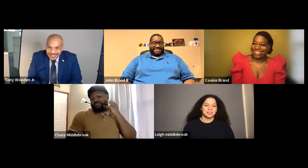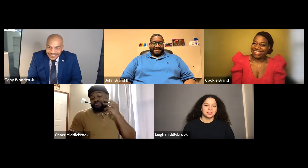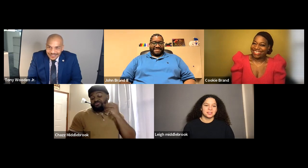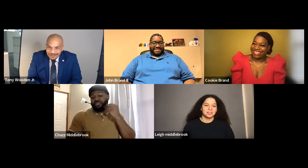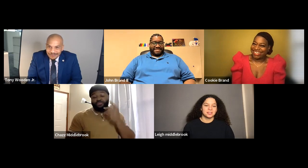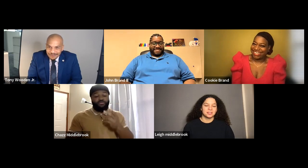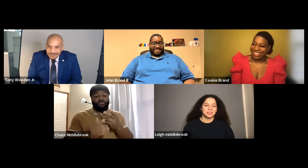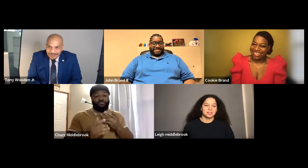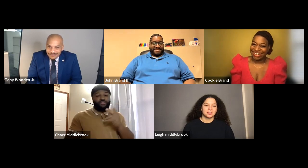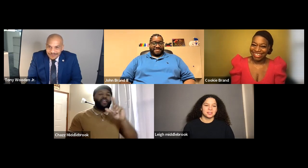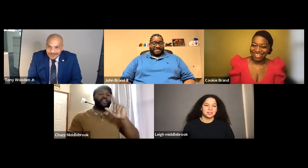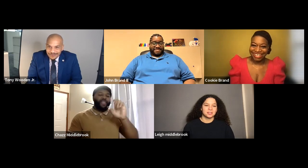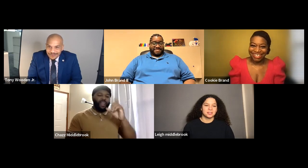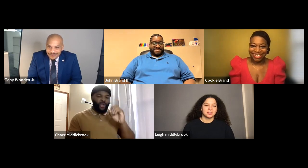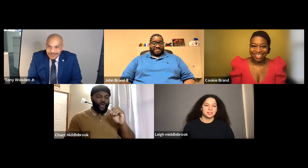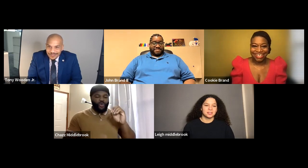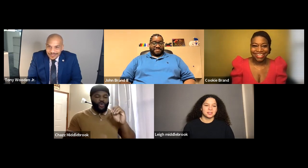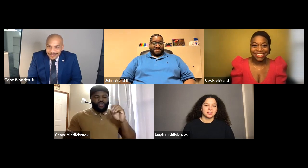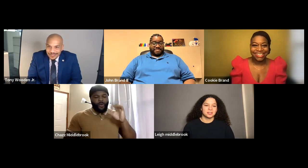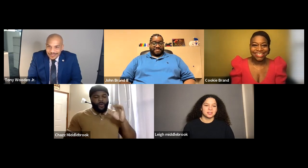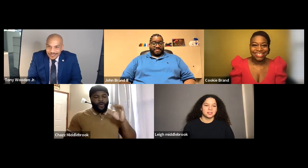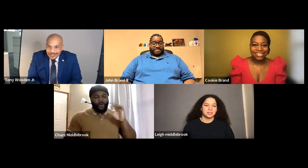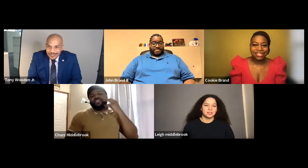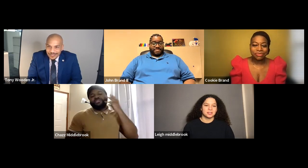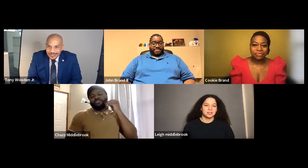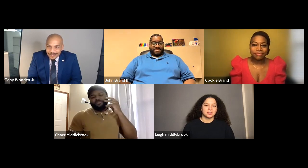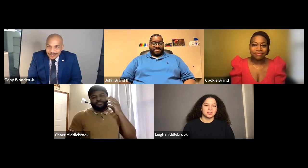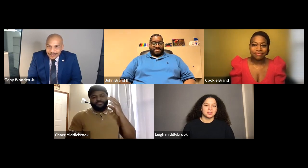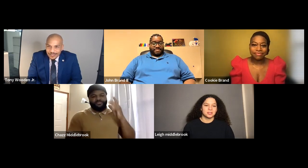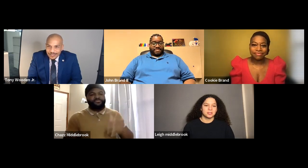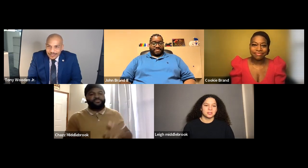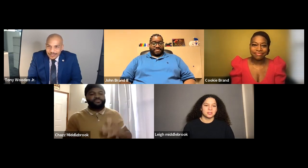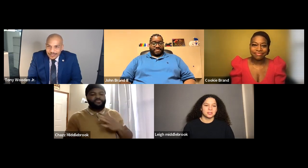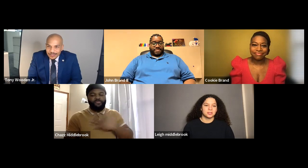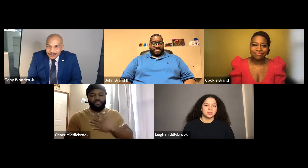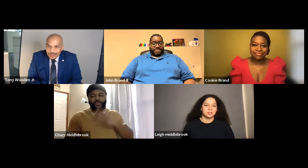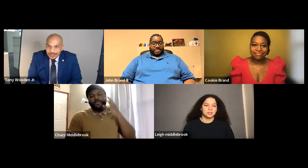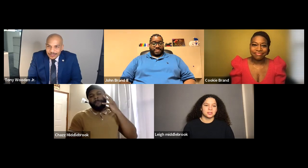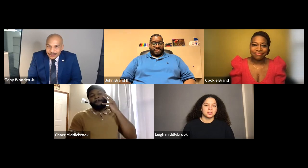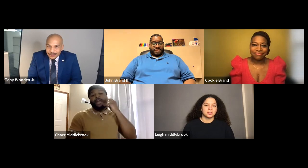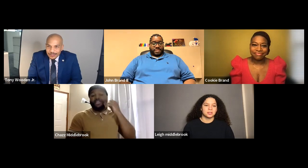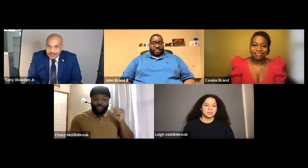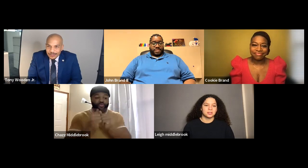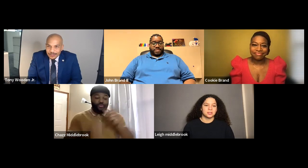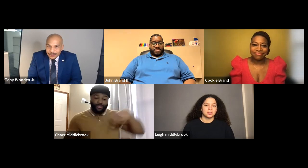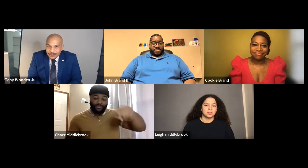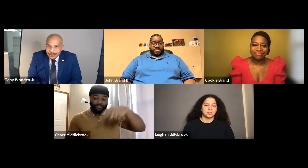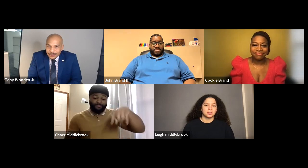cello. And so my experience, oh, sorry, excuse me, interpreter's clarifying, playing with Lego sets. And I